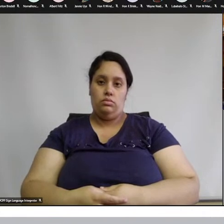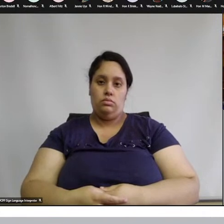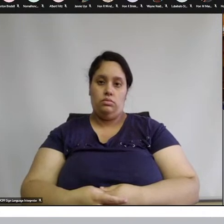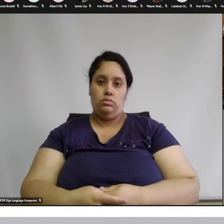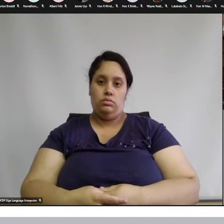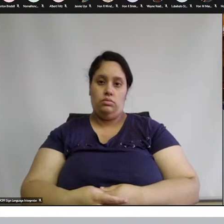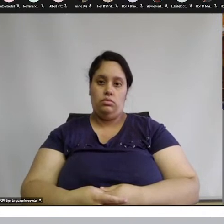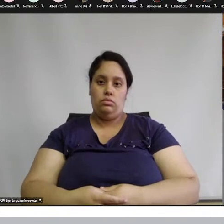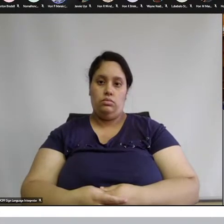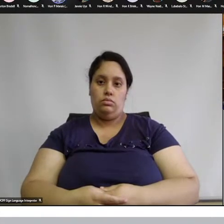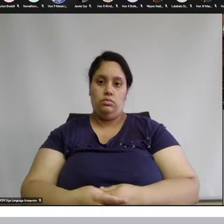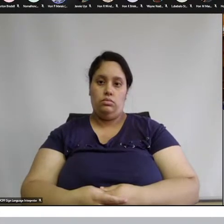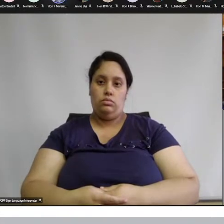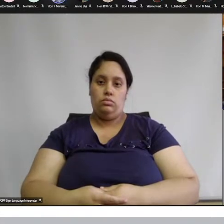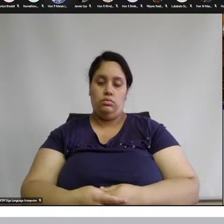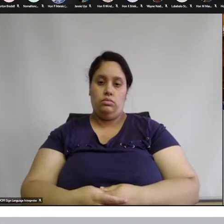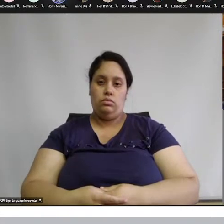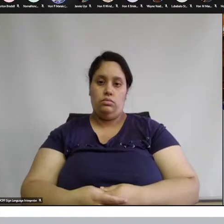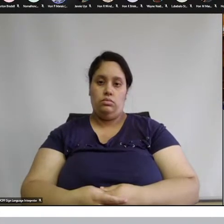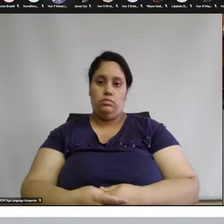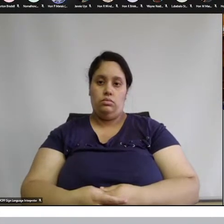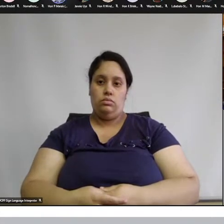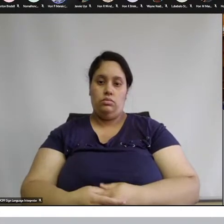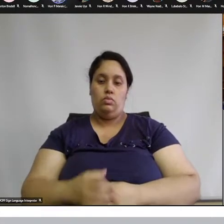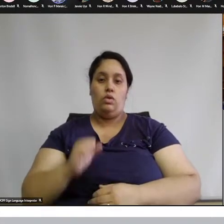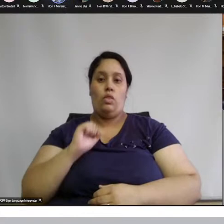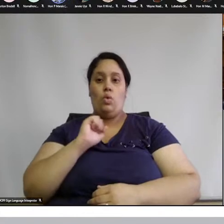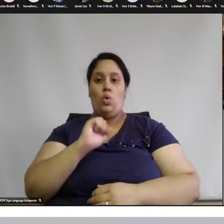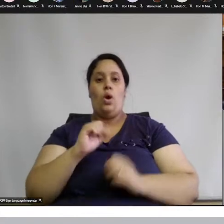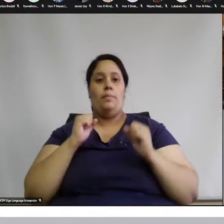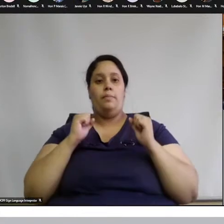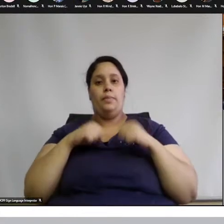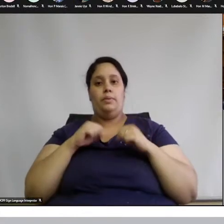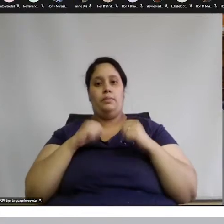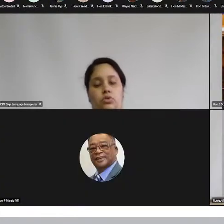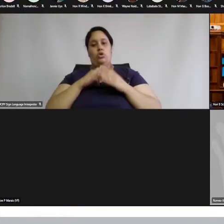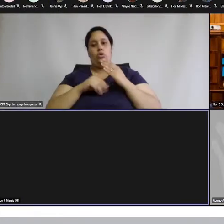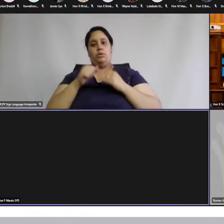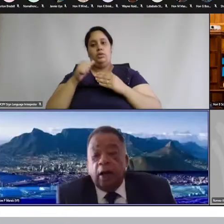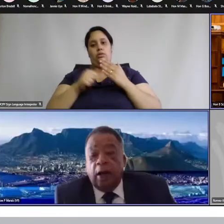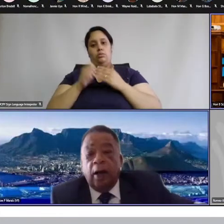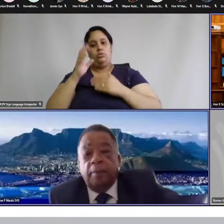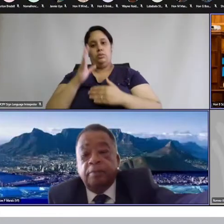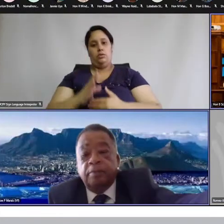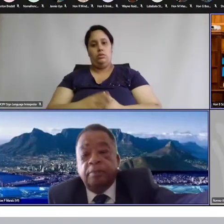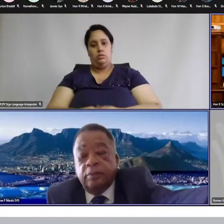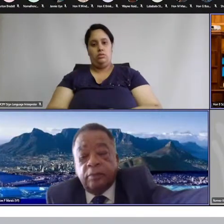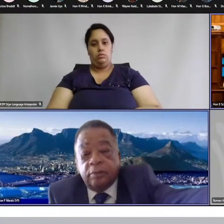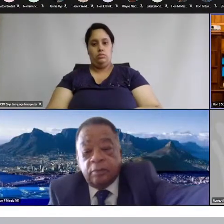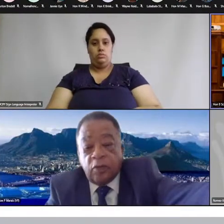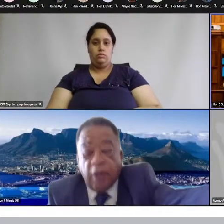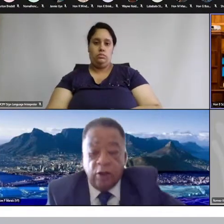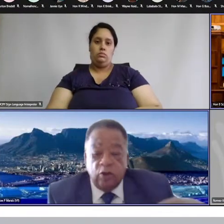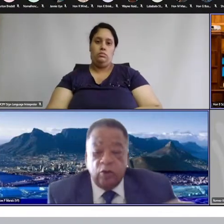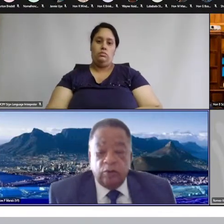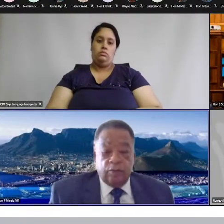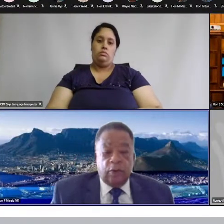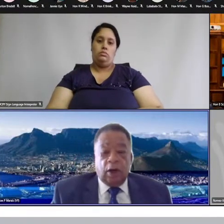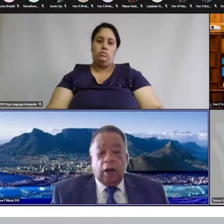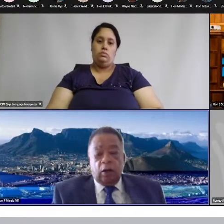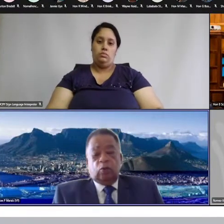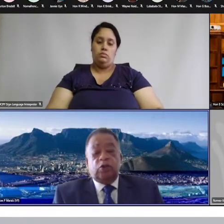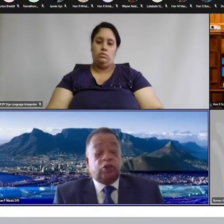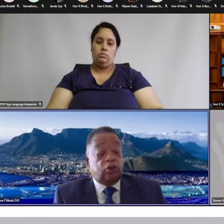With your permission, Honourable Deputy Speaker. You may go ahead. Oh. Thank